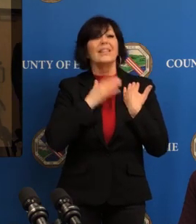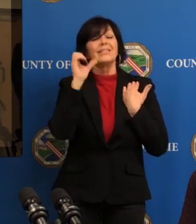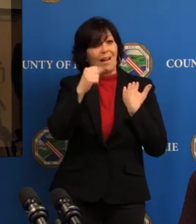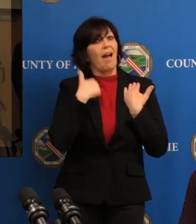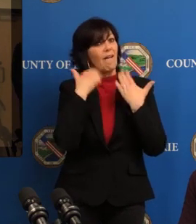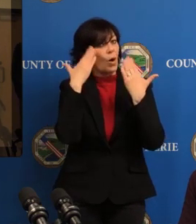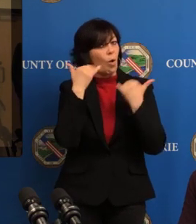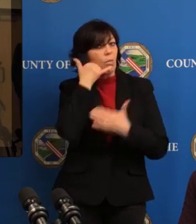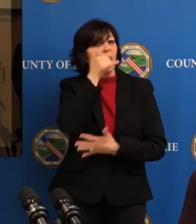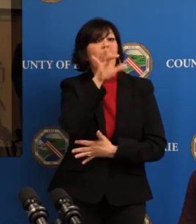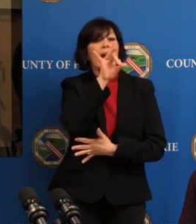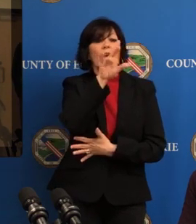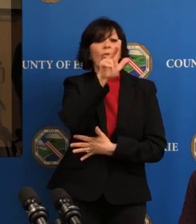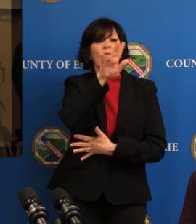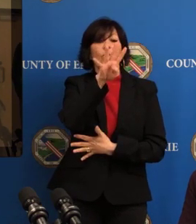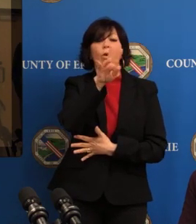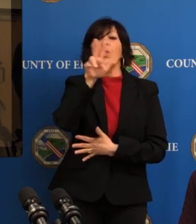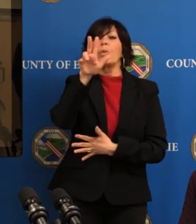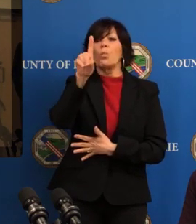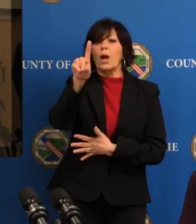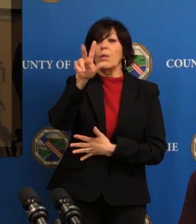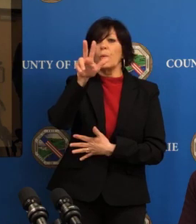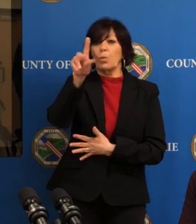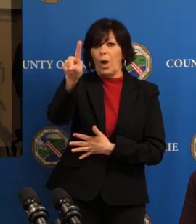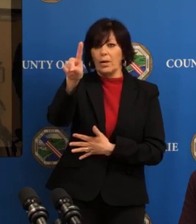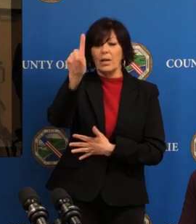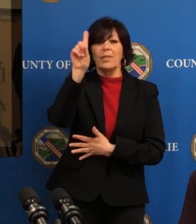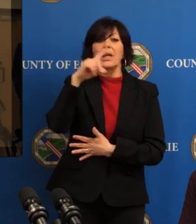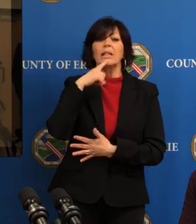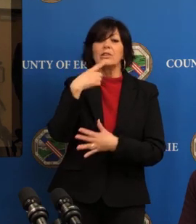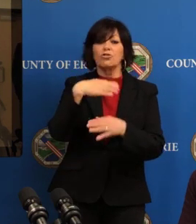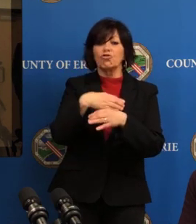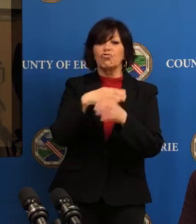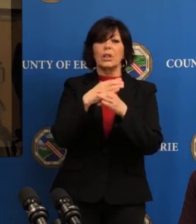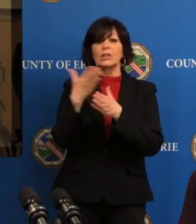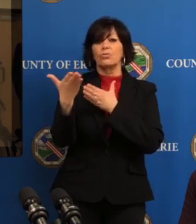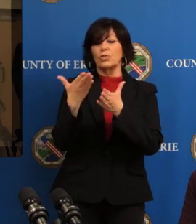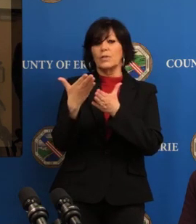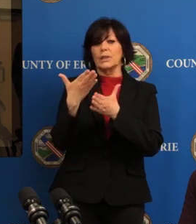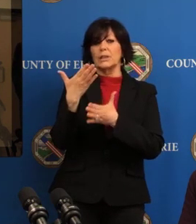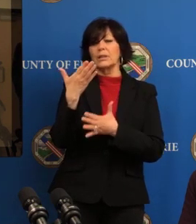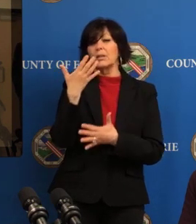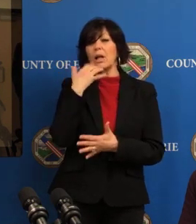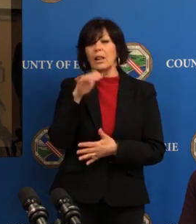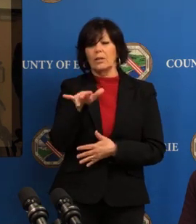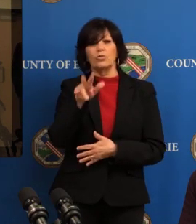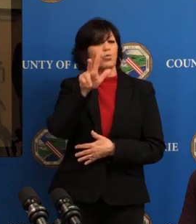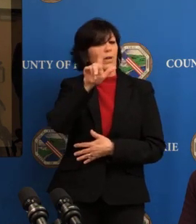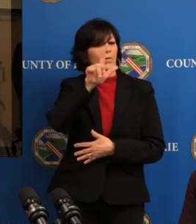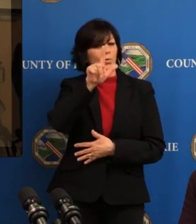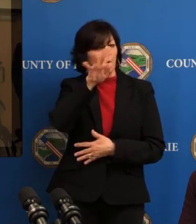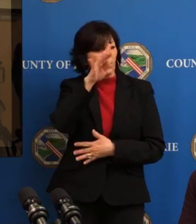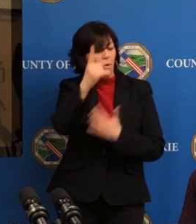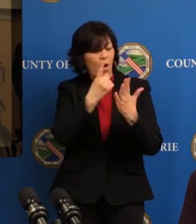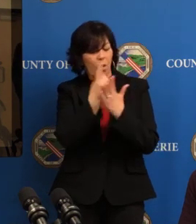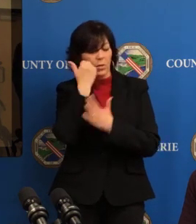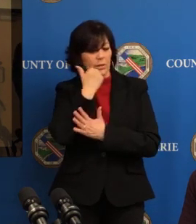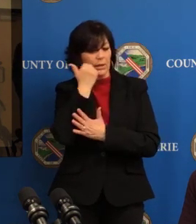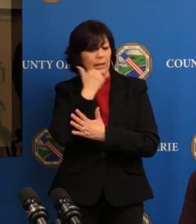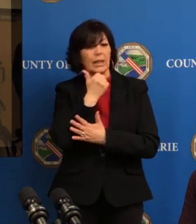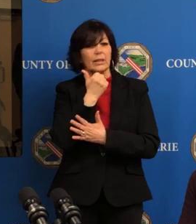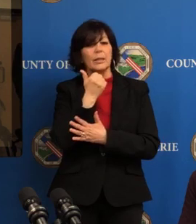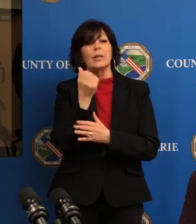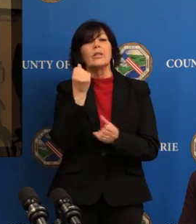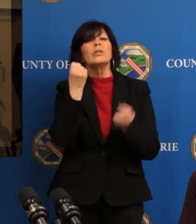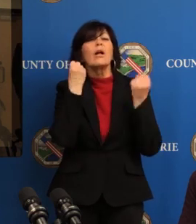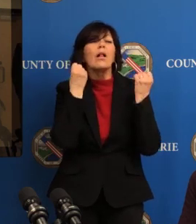Call 834-3131, which is our crisis services hotline. That is 24 hours a day. We want people to know there's